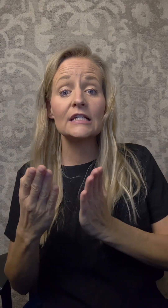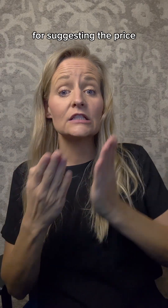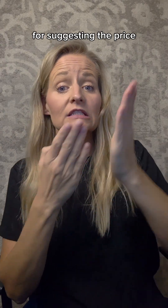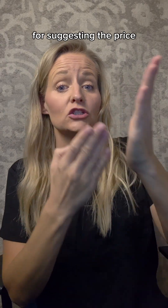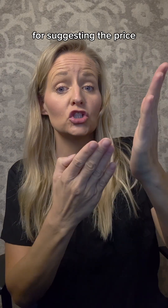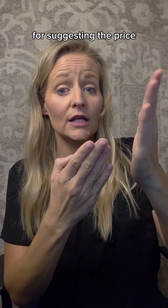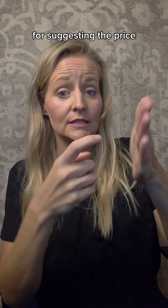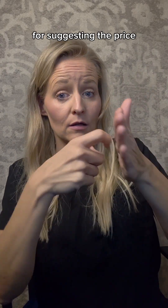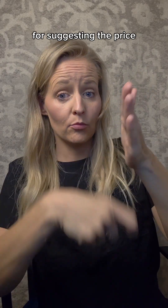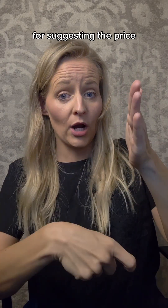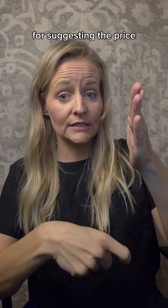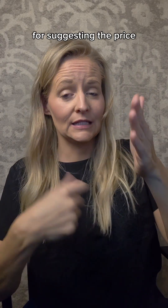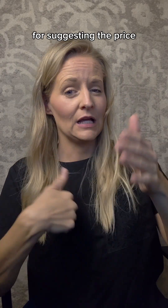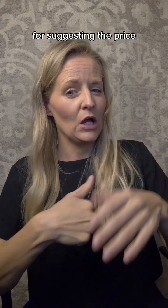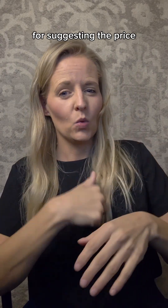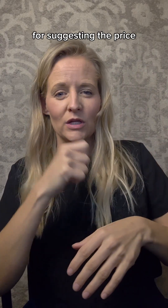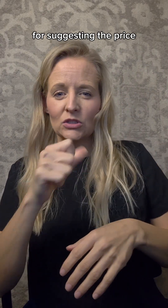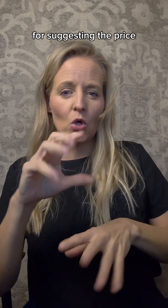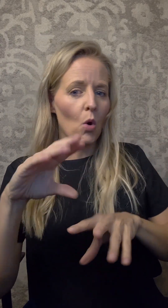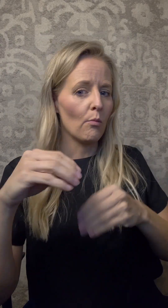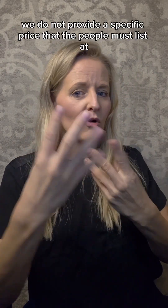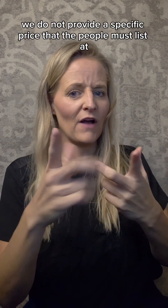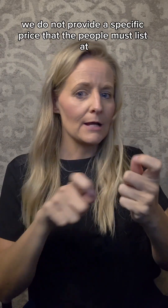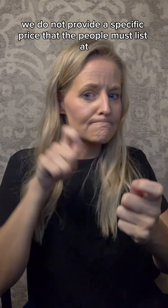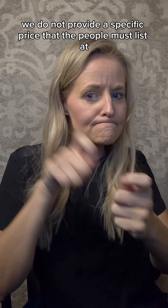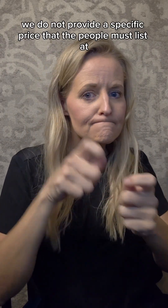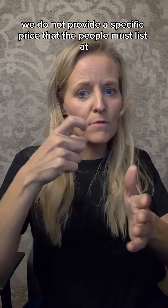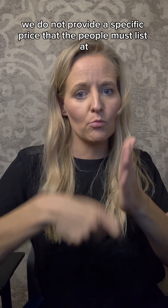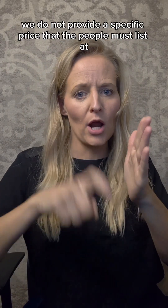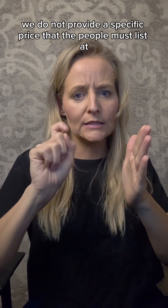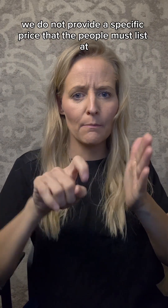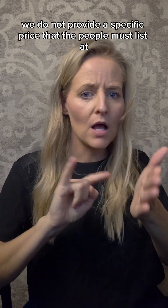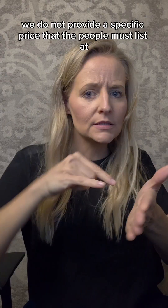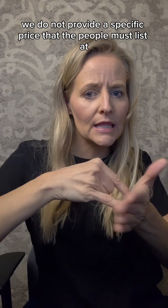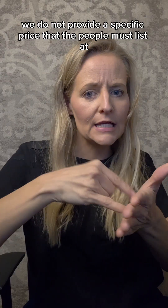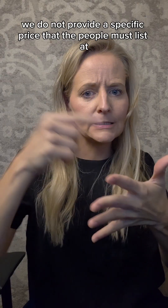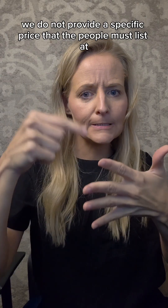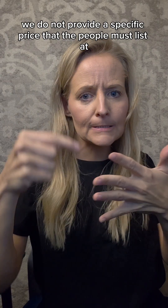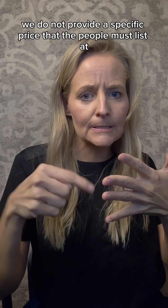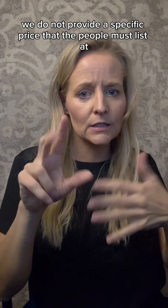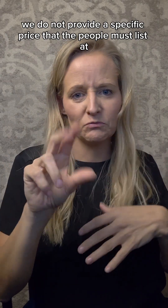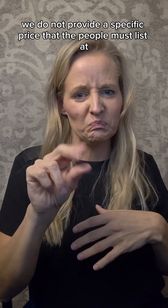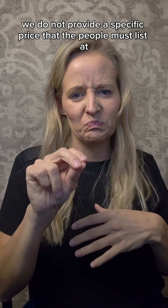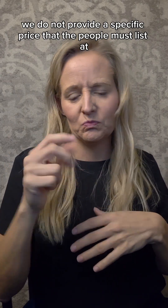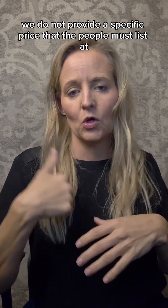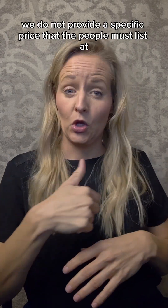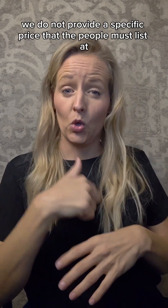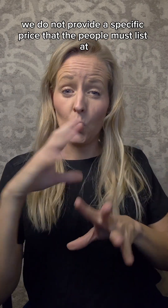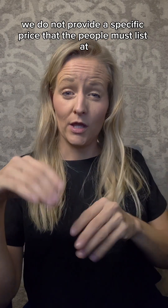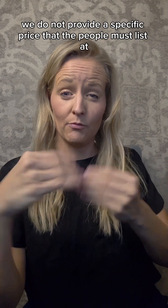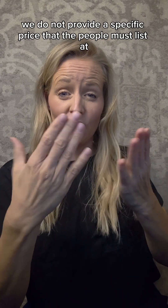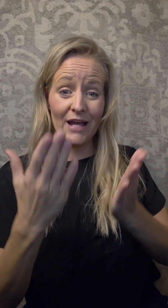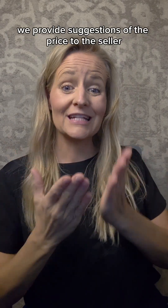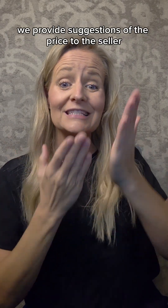for suggesting the price. We do not provide a specific price that the people must list at. We